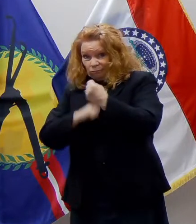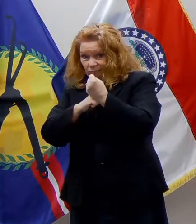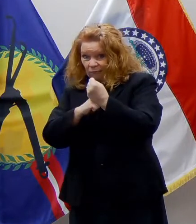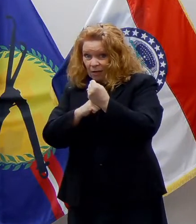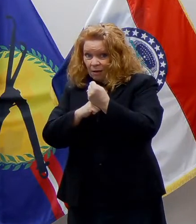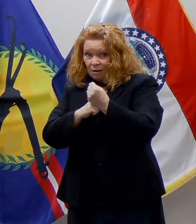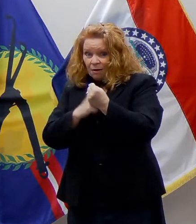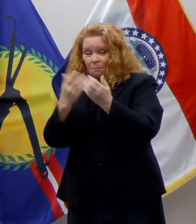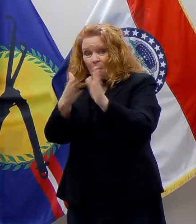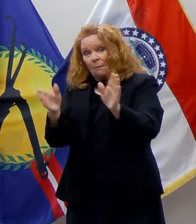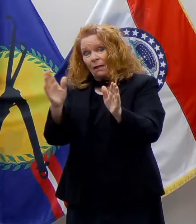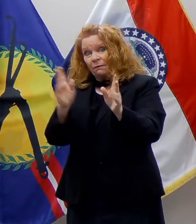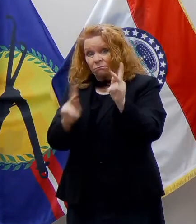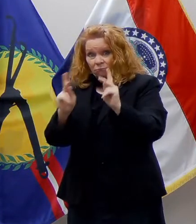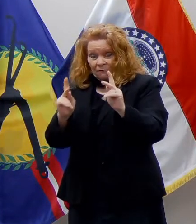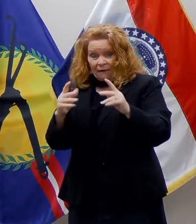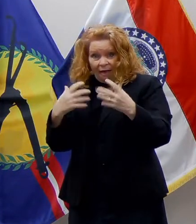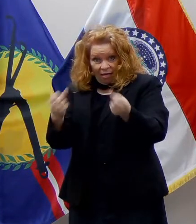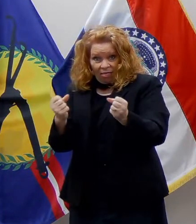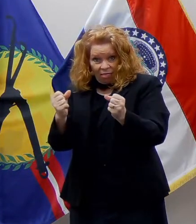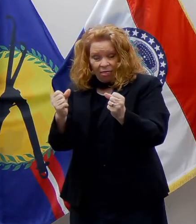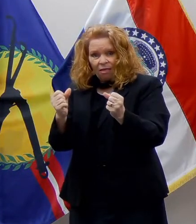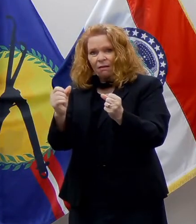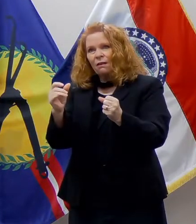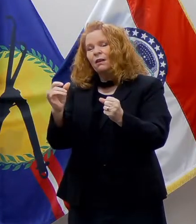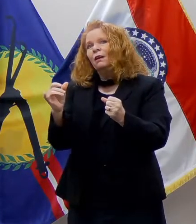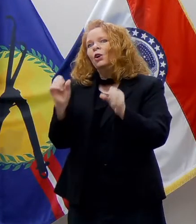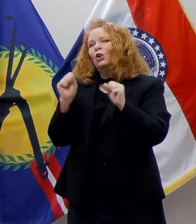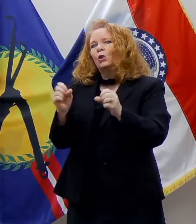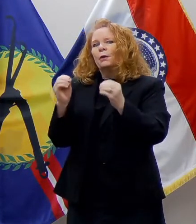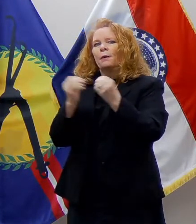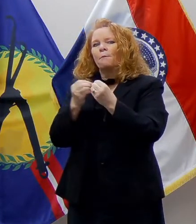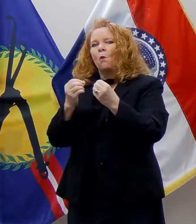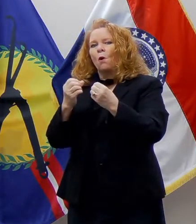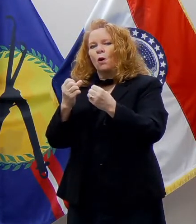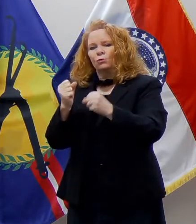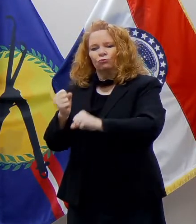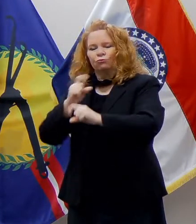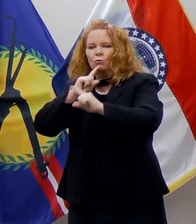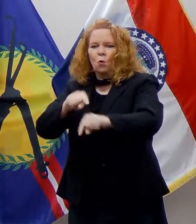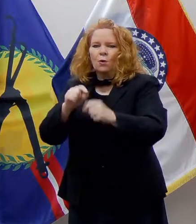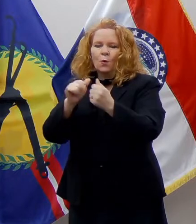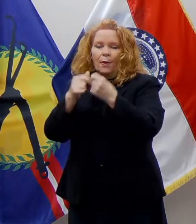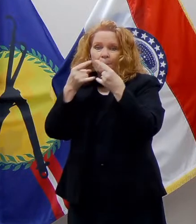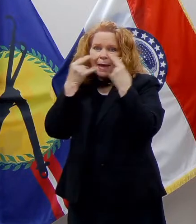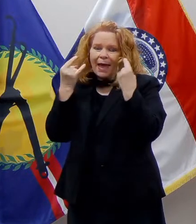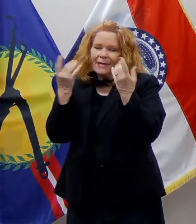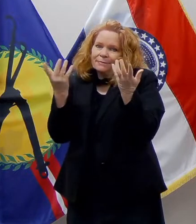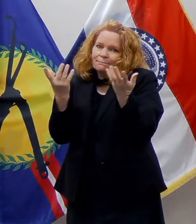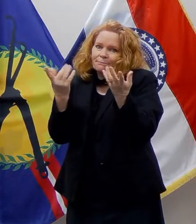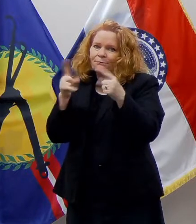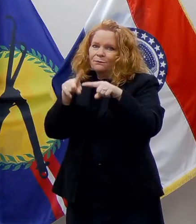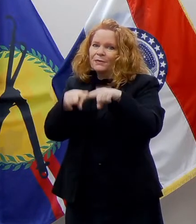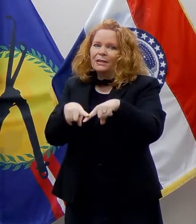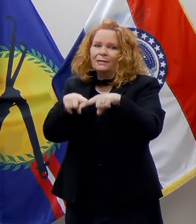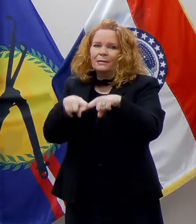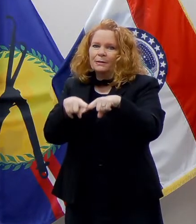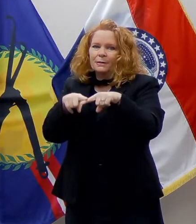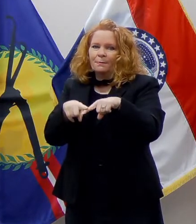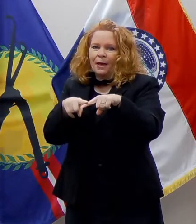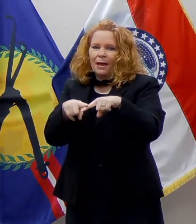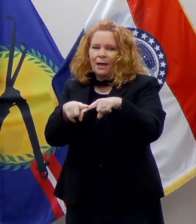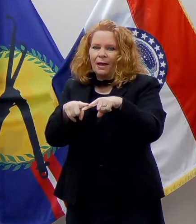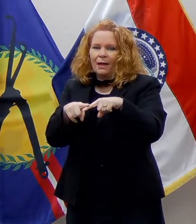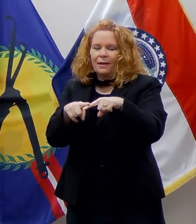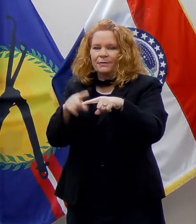response, such as stronger orders around masking, depends on the position of the county council.